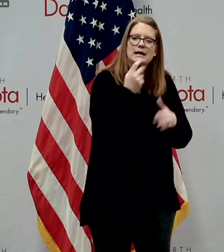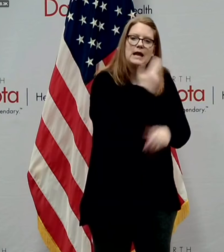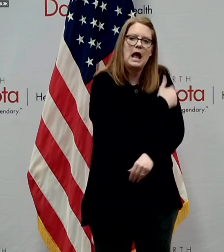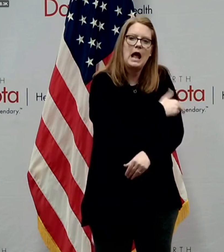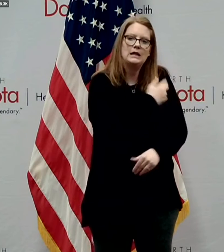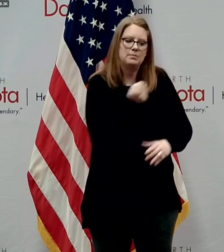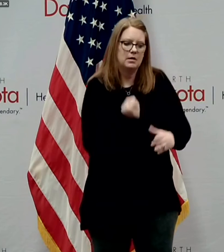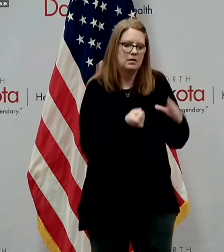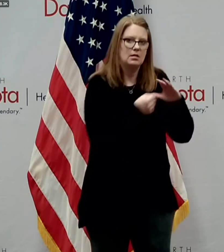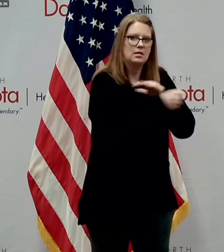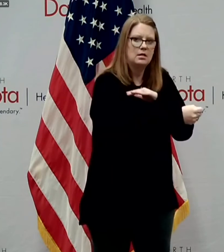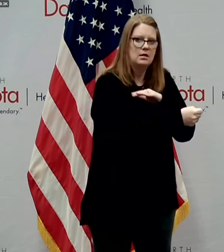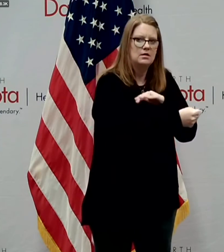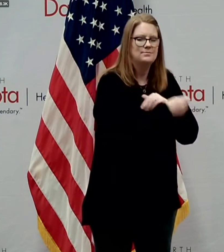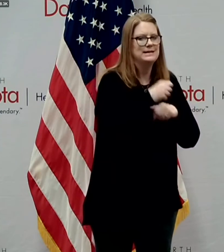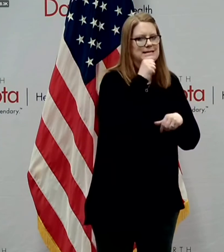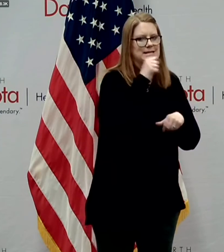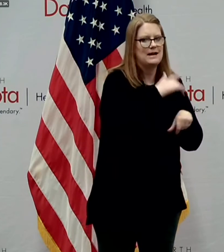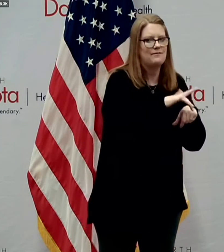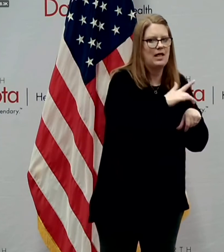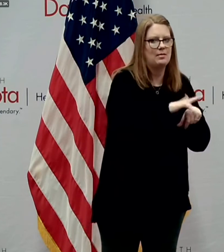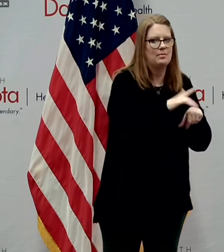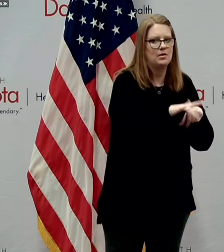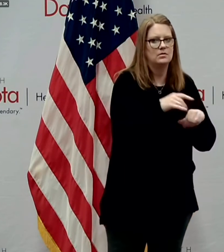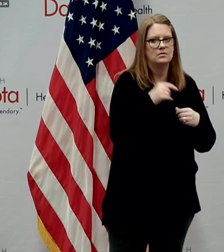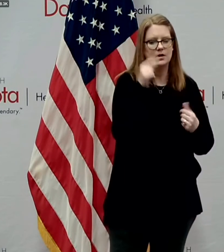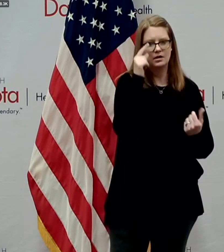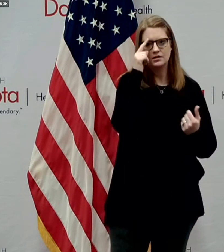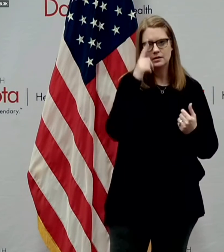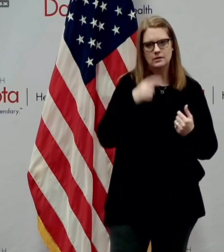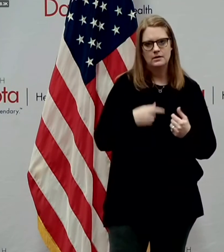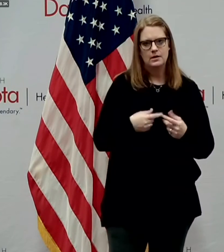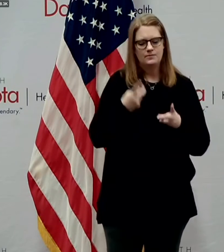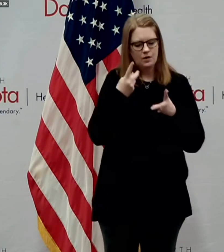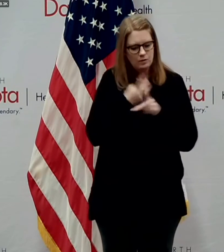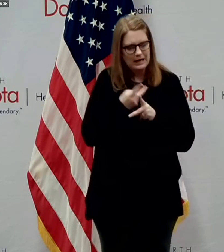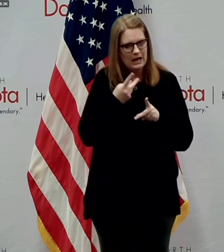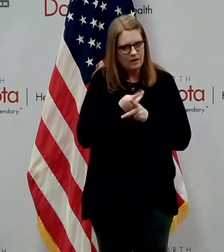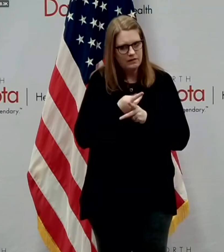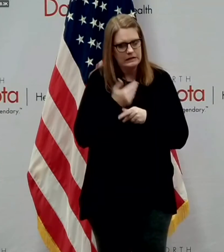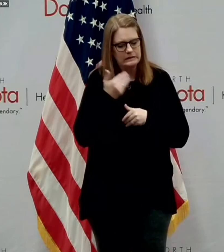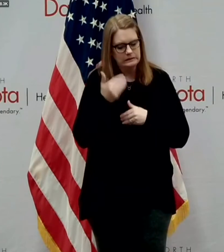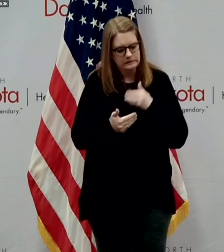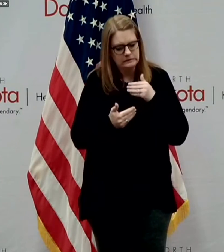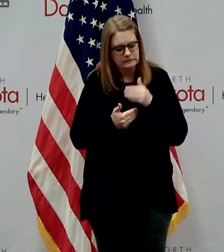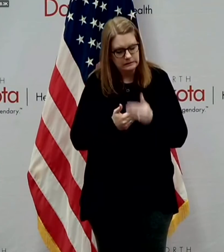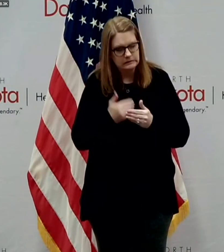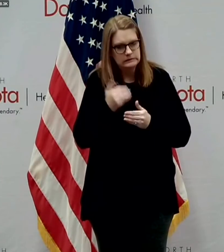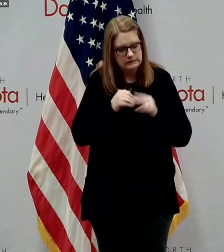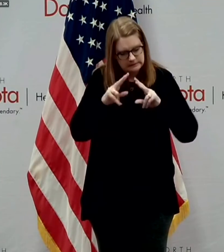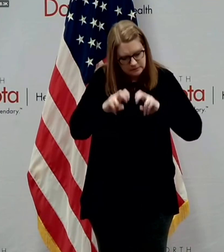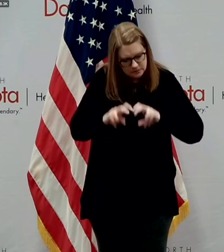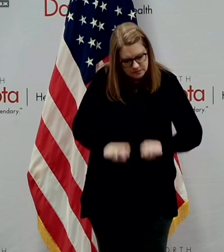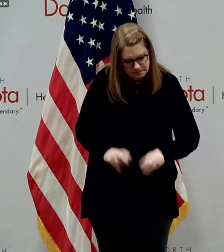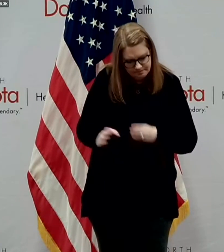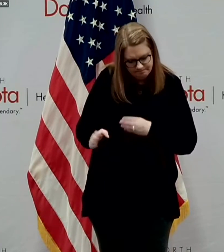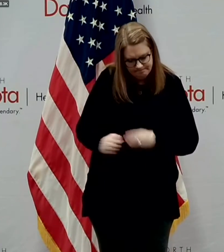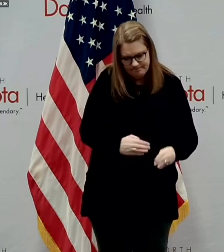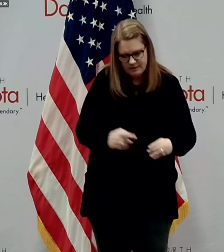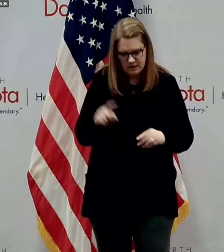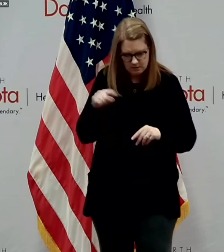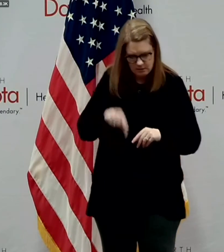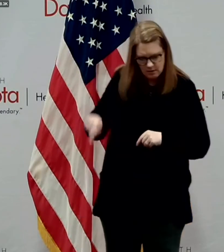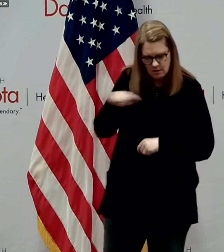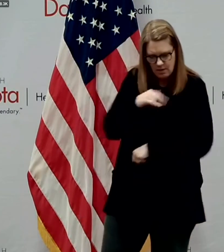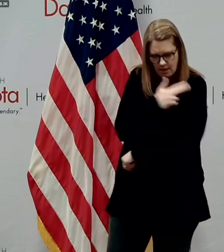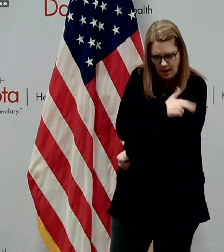not available. So as we carefully worked our plan, we surveyed the hospitals and we identified